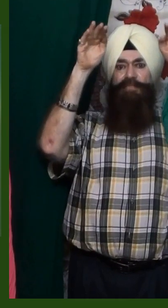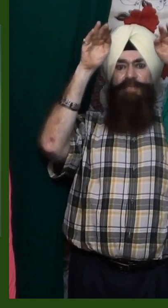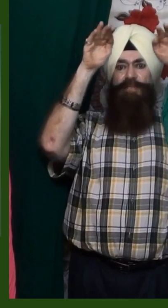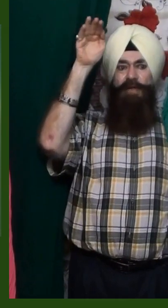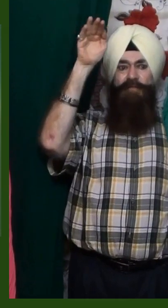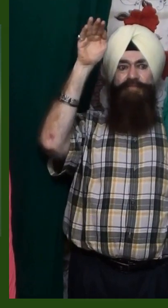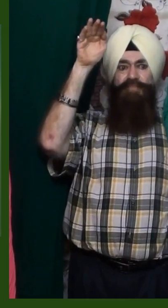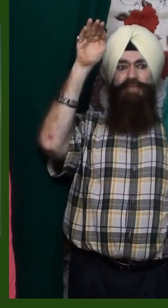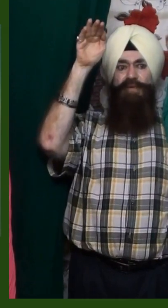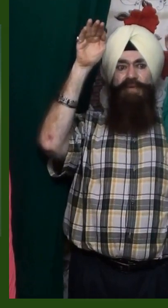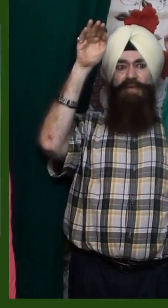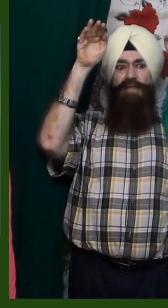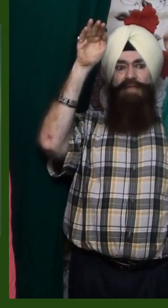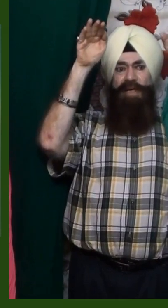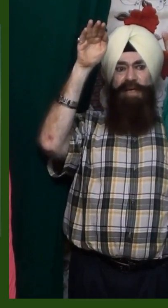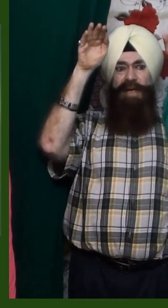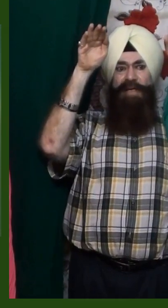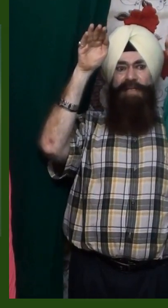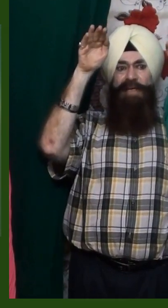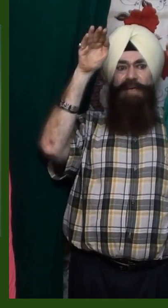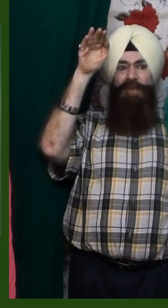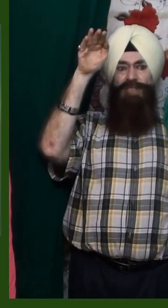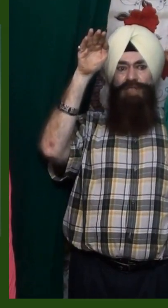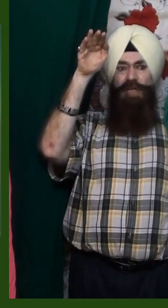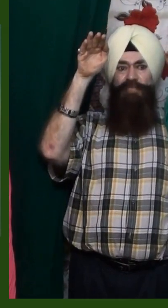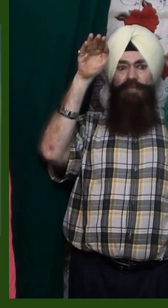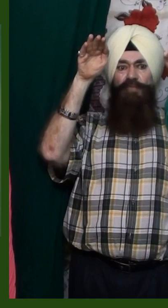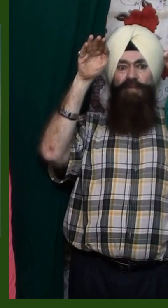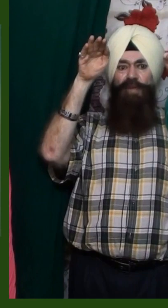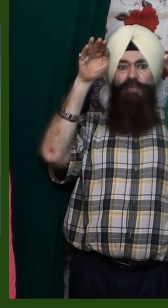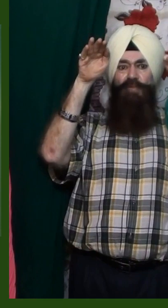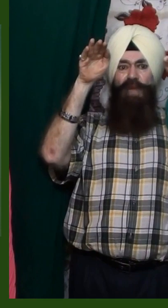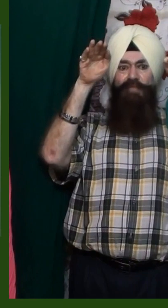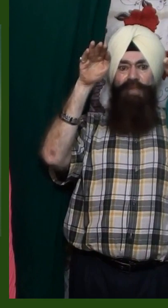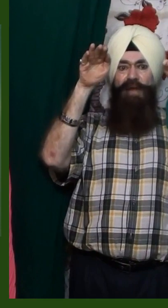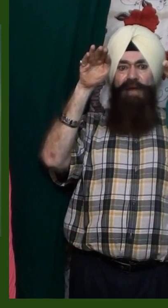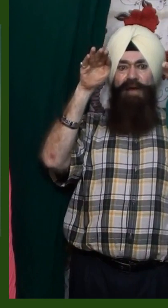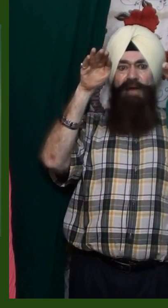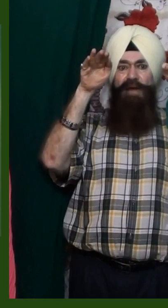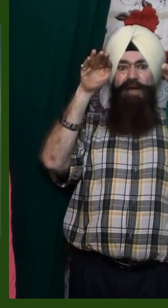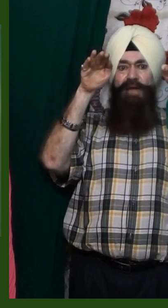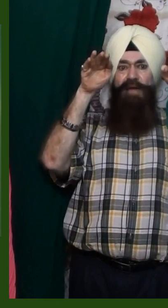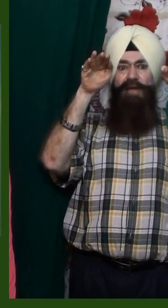at the same spot, then neglecting the air friction,